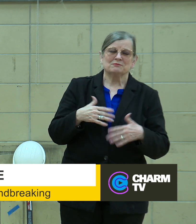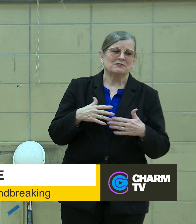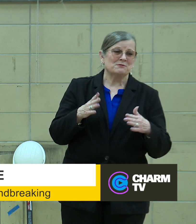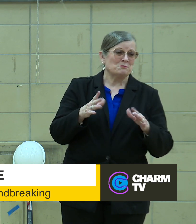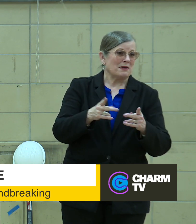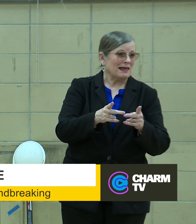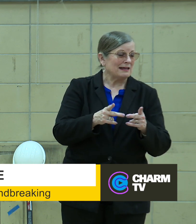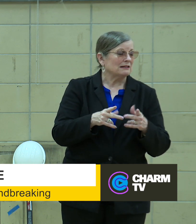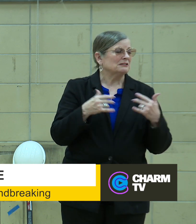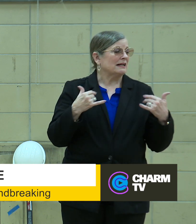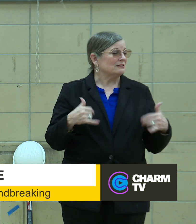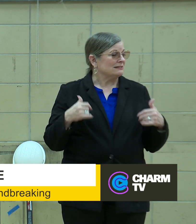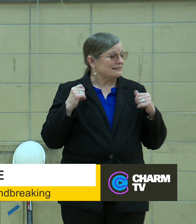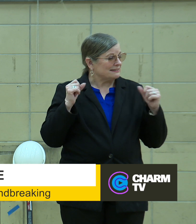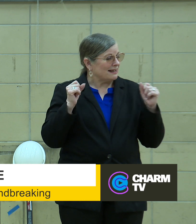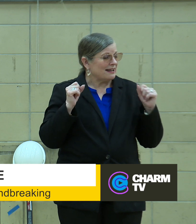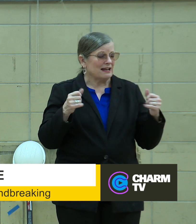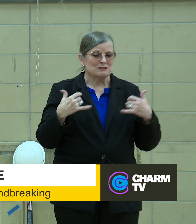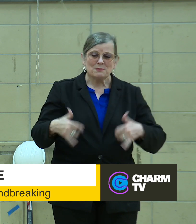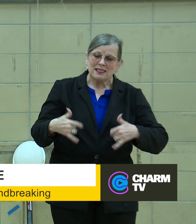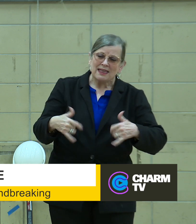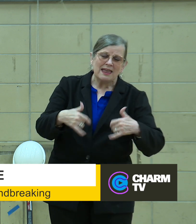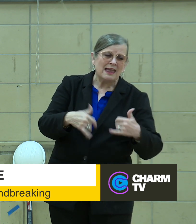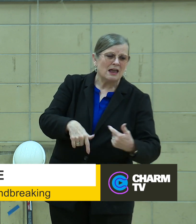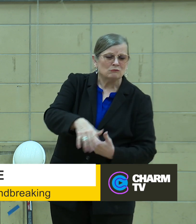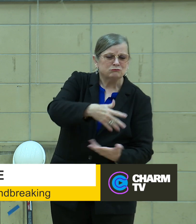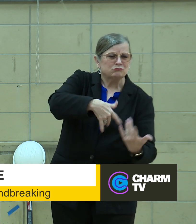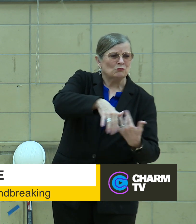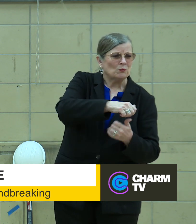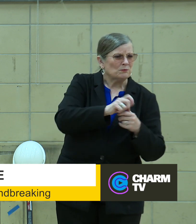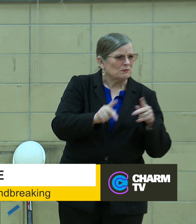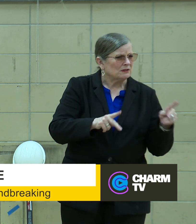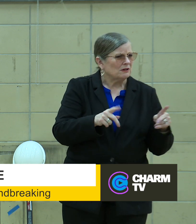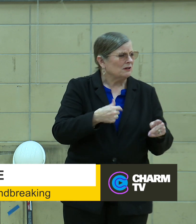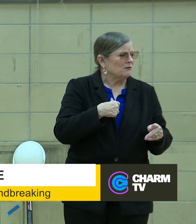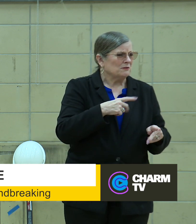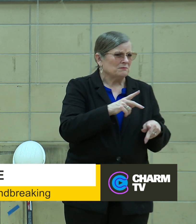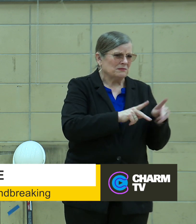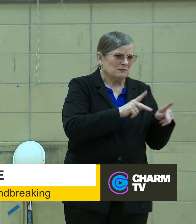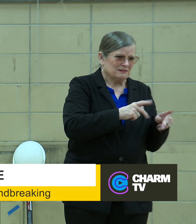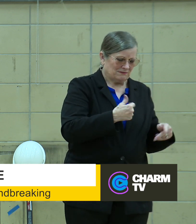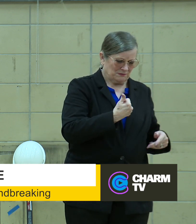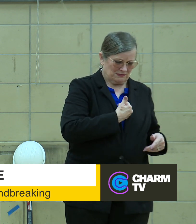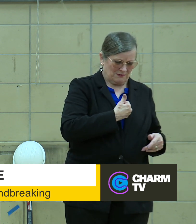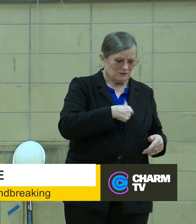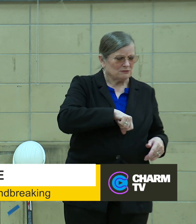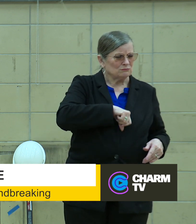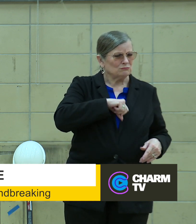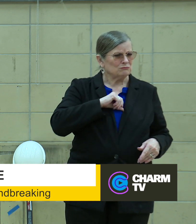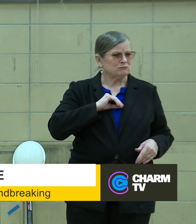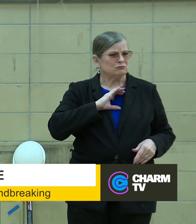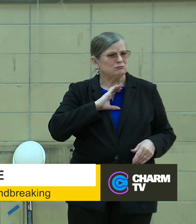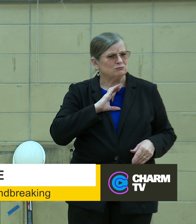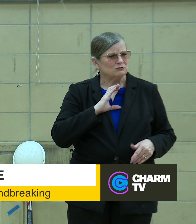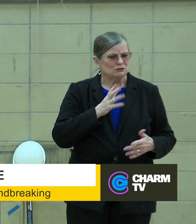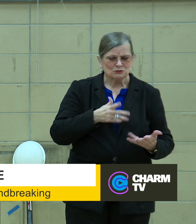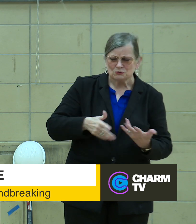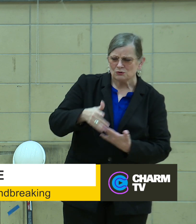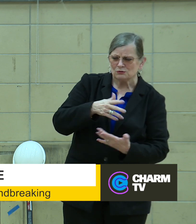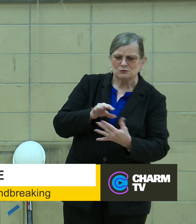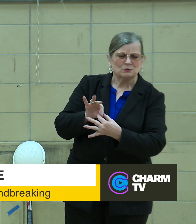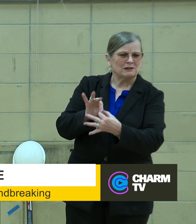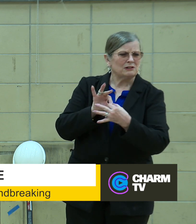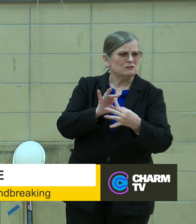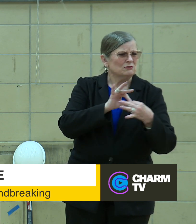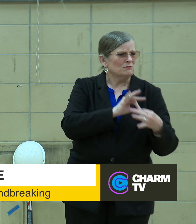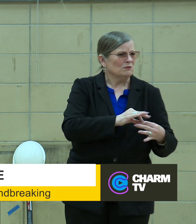play. They also help to educate community members, build self-esteem, enhance social relationships, and